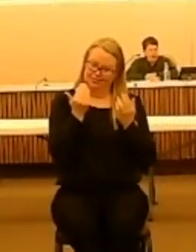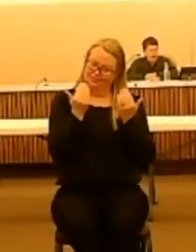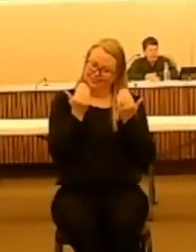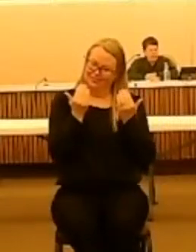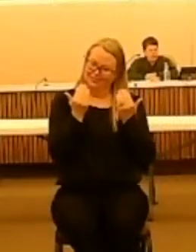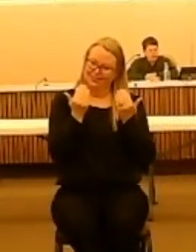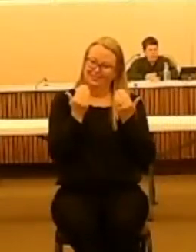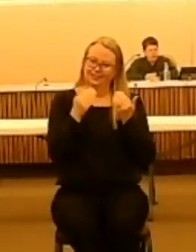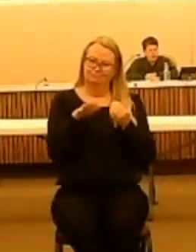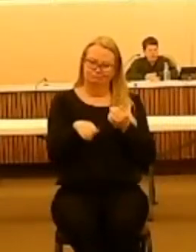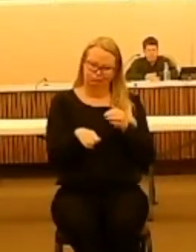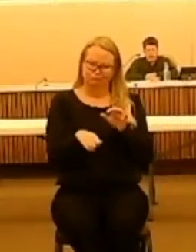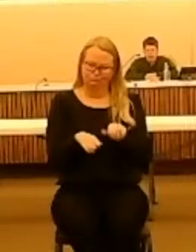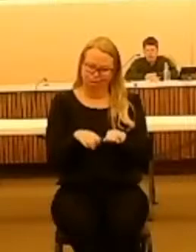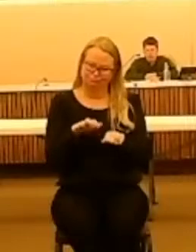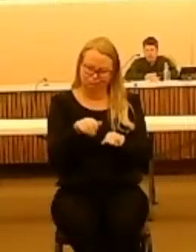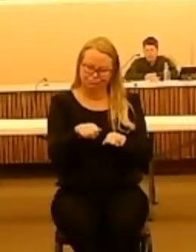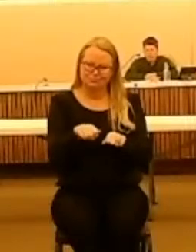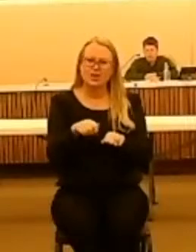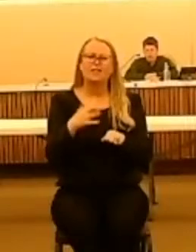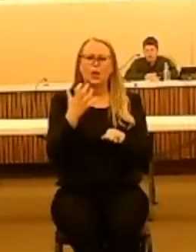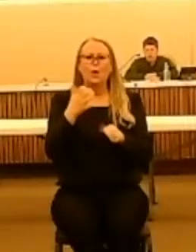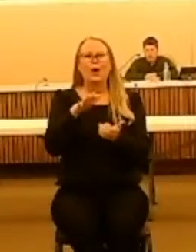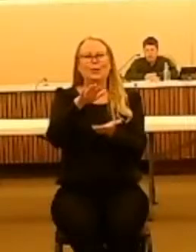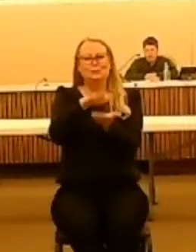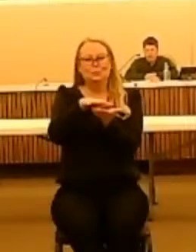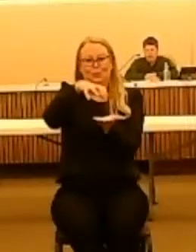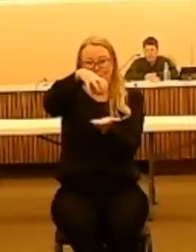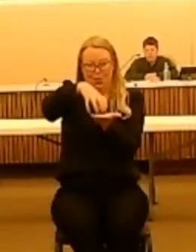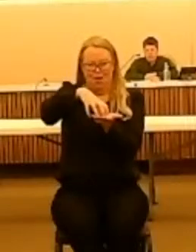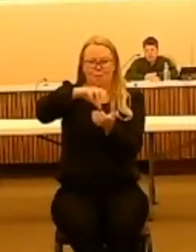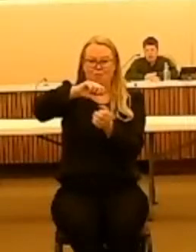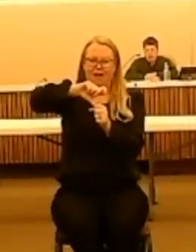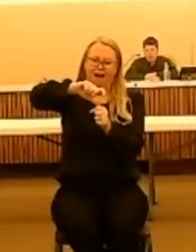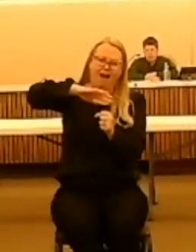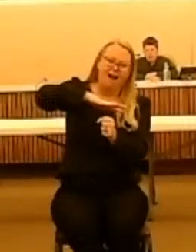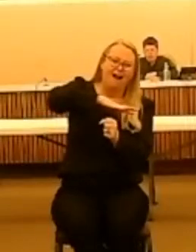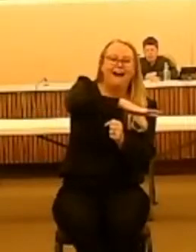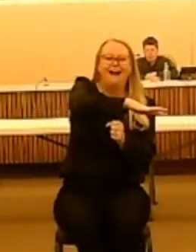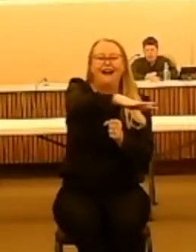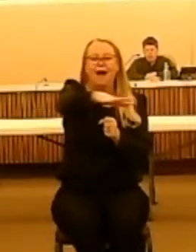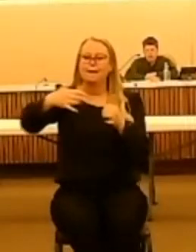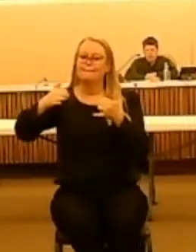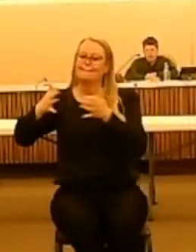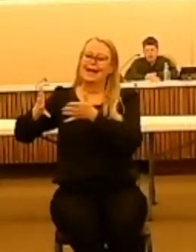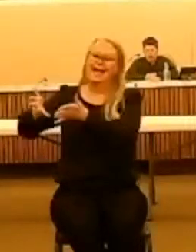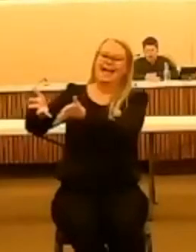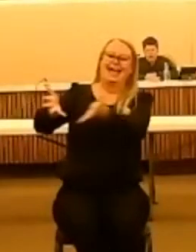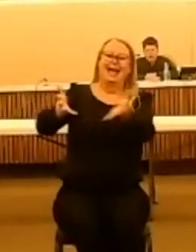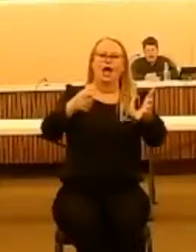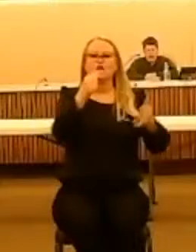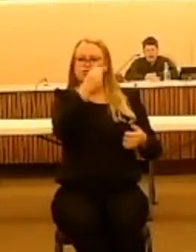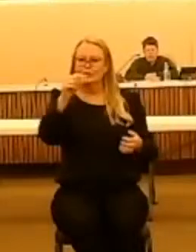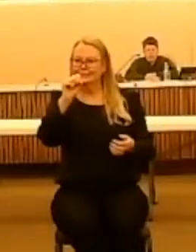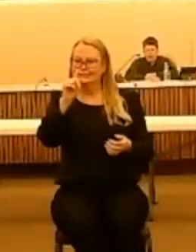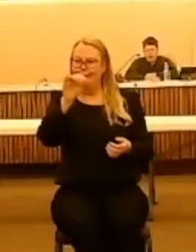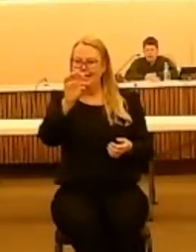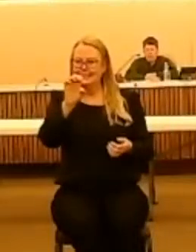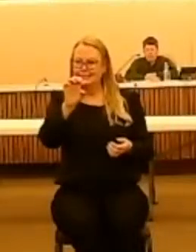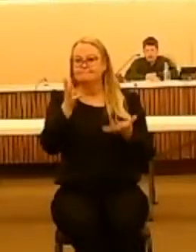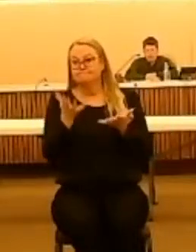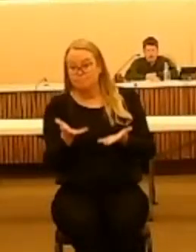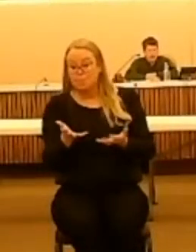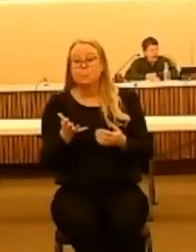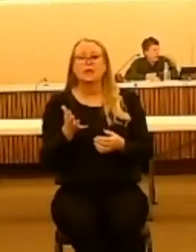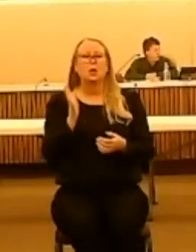want to have green space around the school. So essentially, you know, again, I don't know that they'll